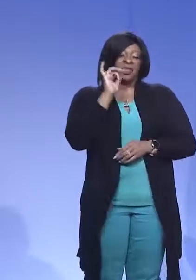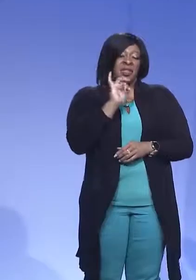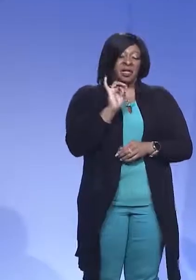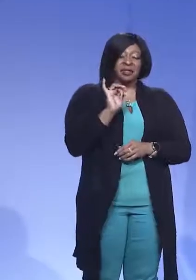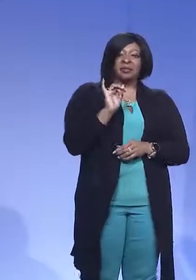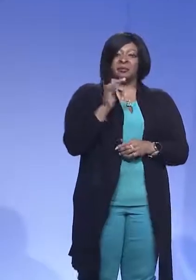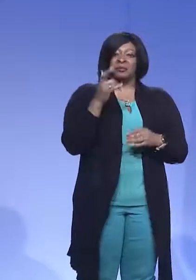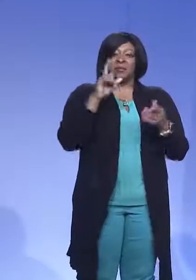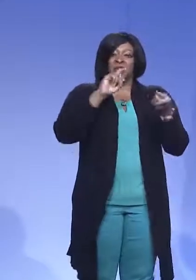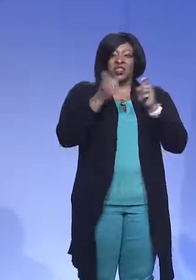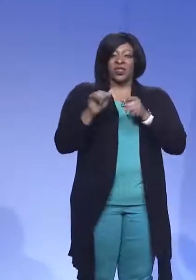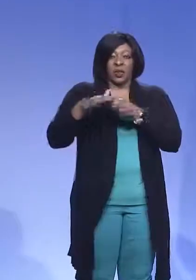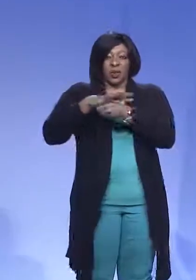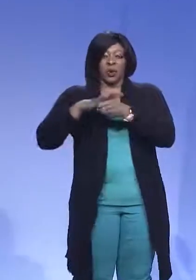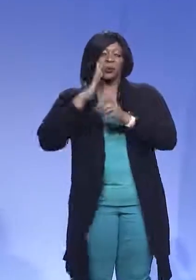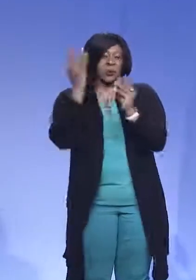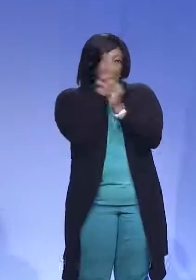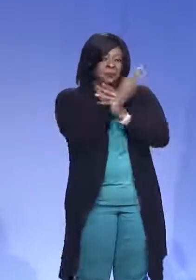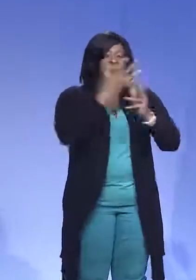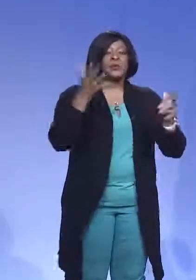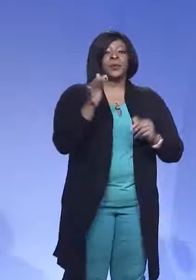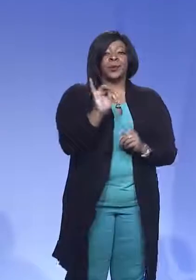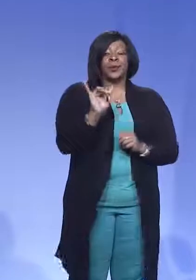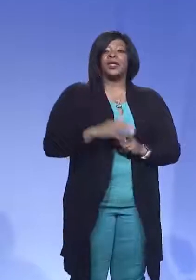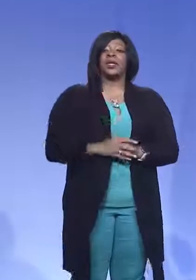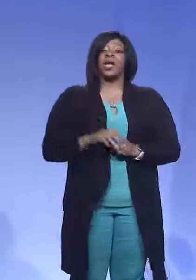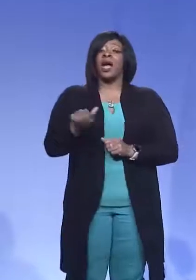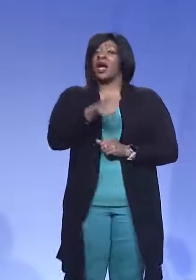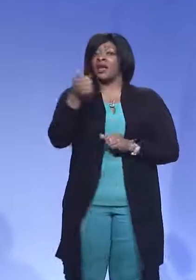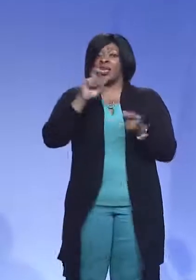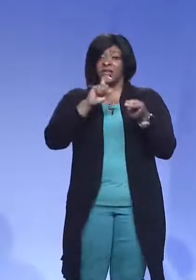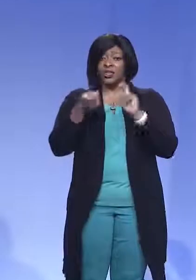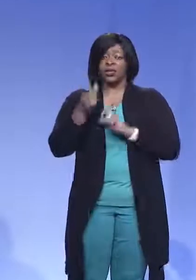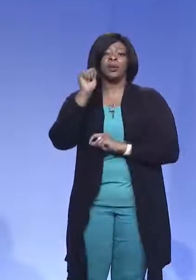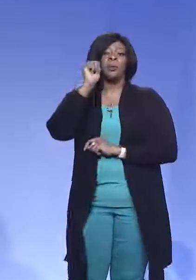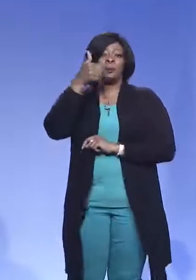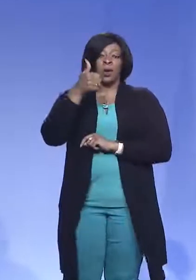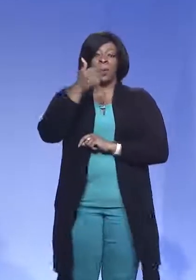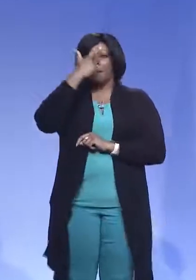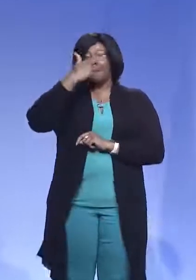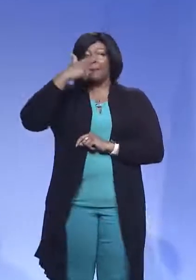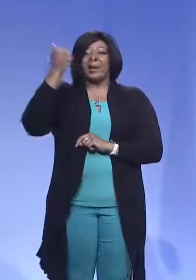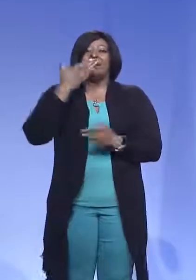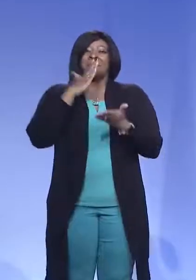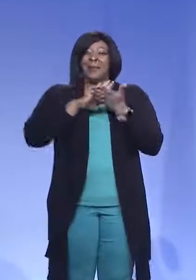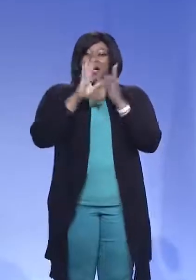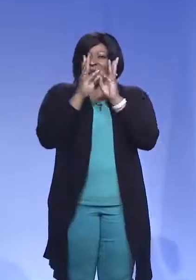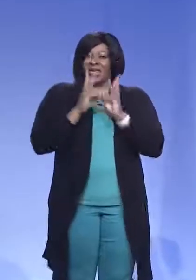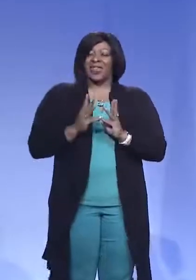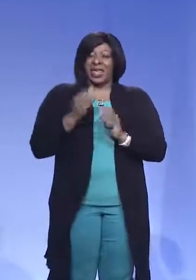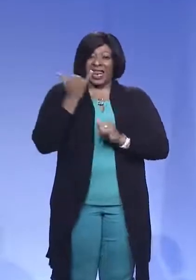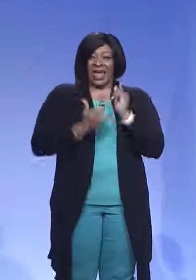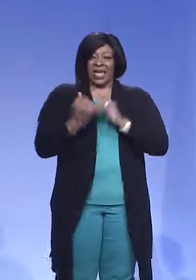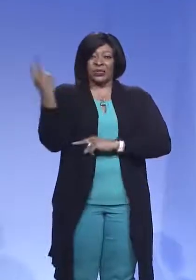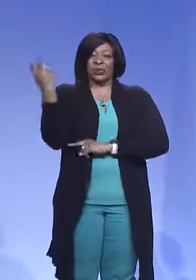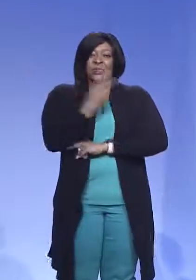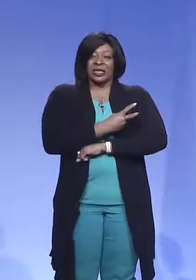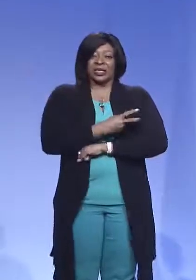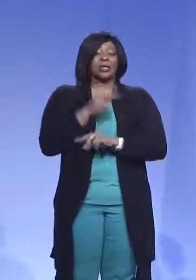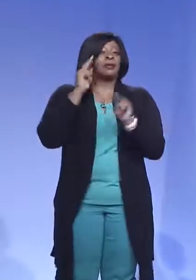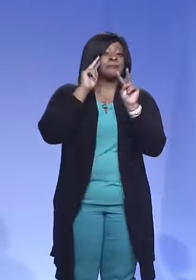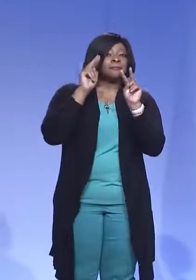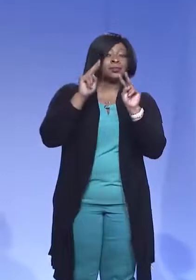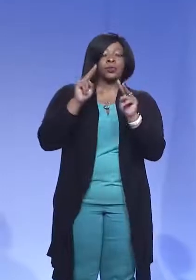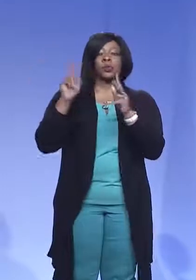had to change that location. The other change is that tomorrow, again because of the bad weather the last 2 days, but